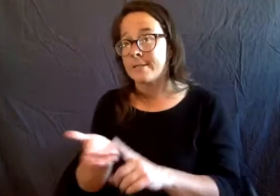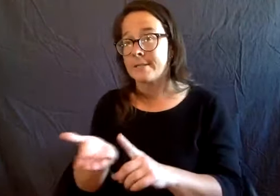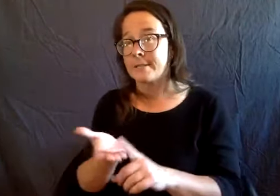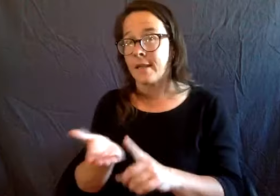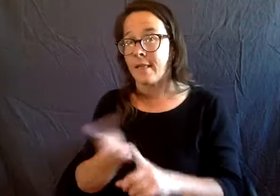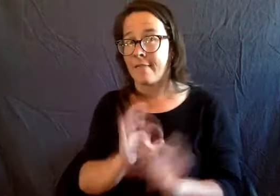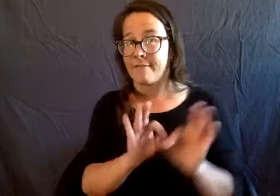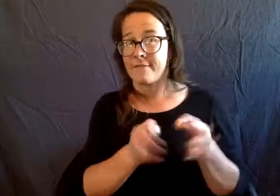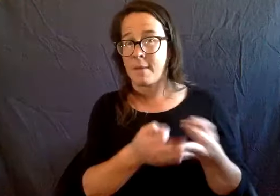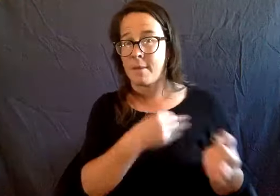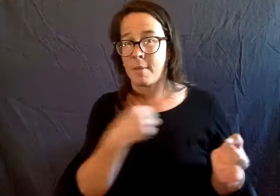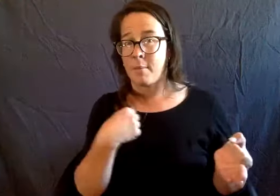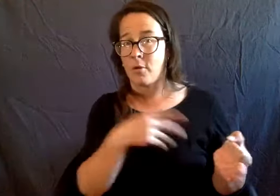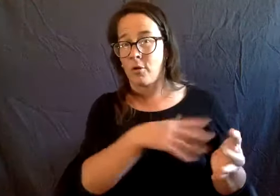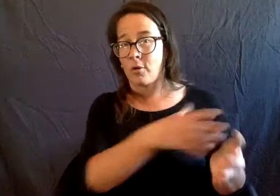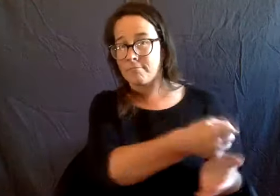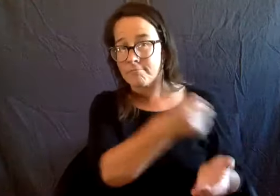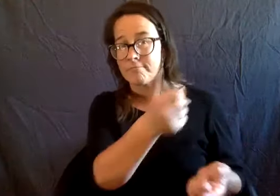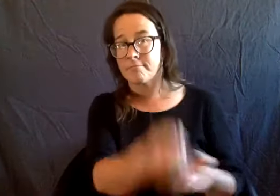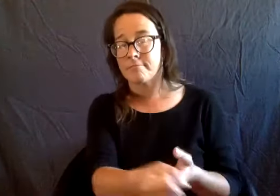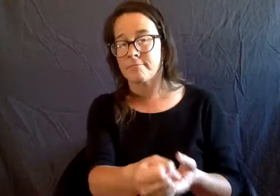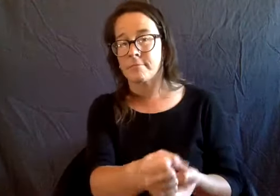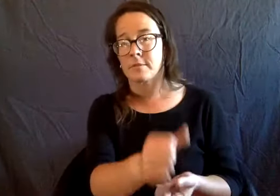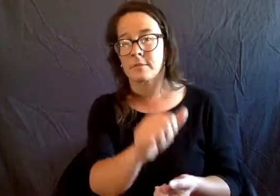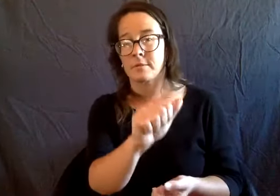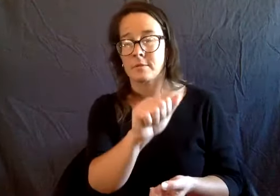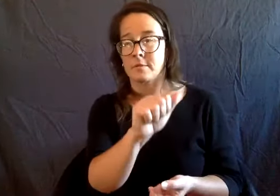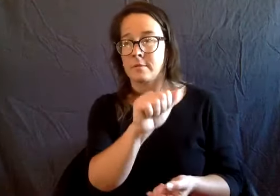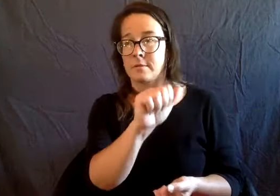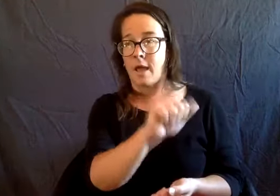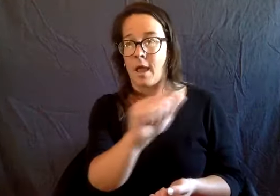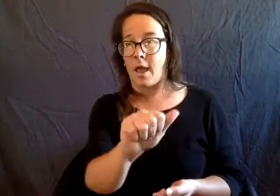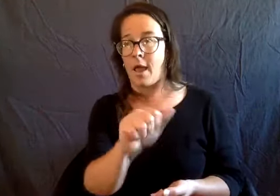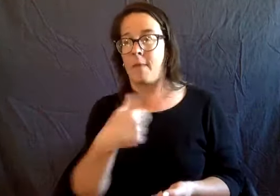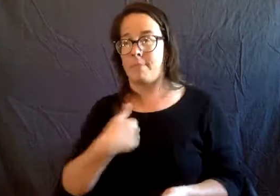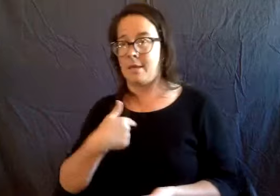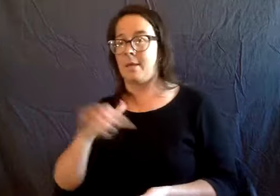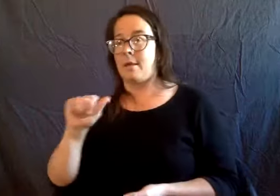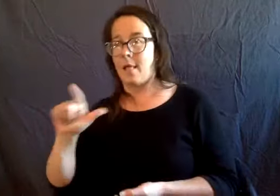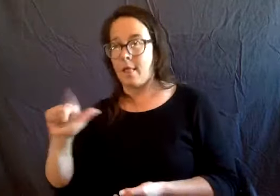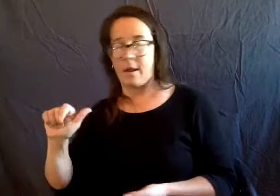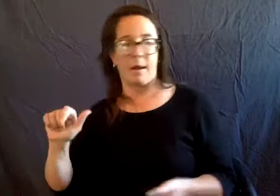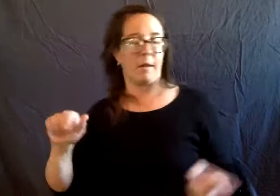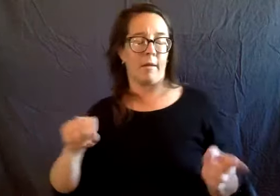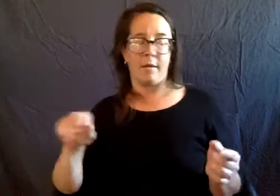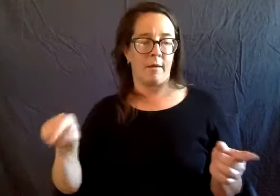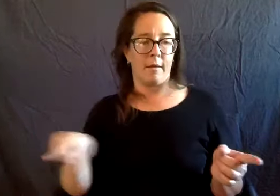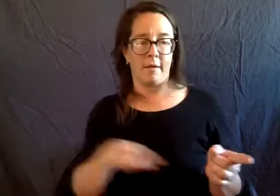and how to get them sober. Because I really thought that I had done it. I had forgotten that about 2 months prior